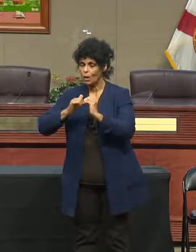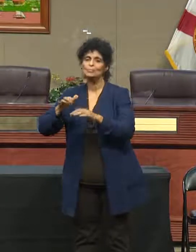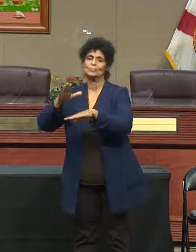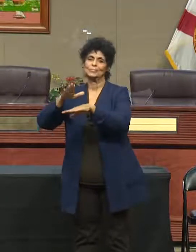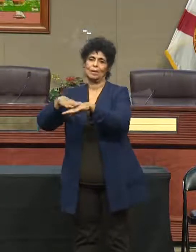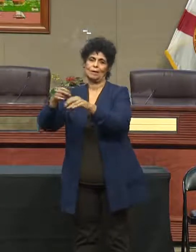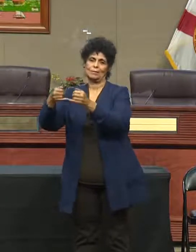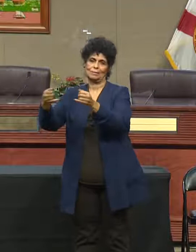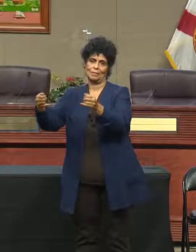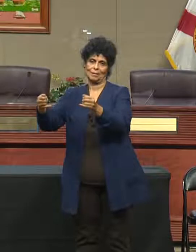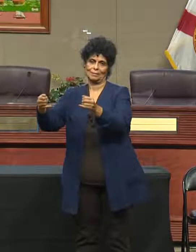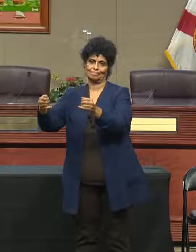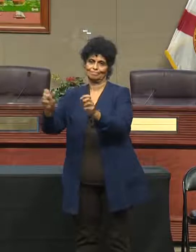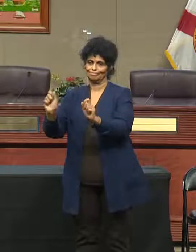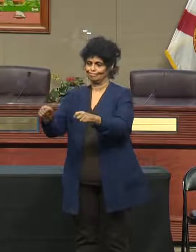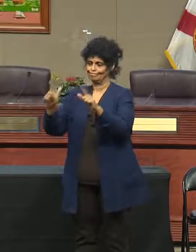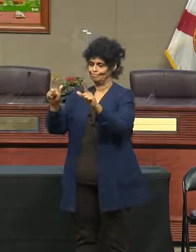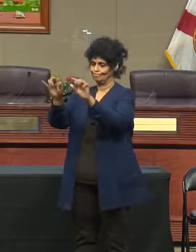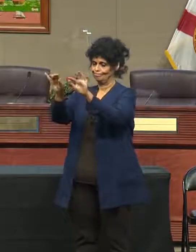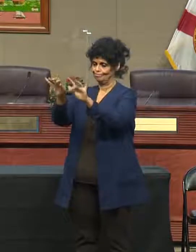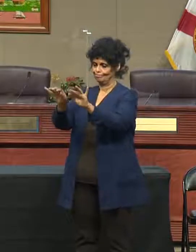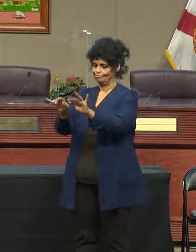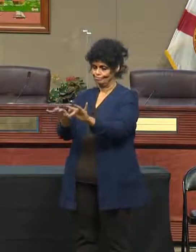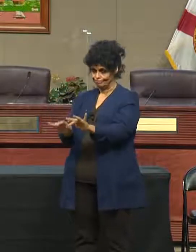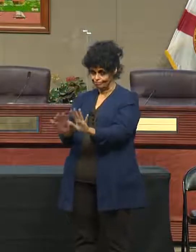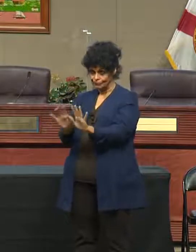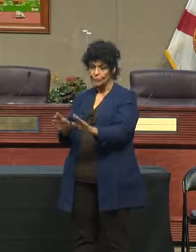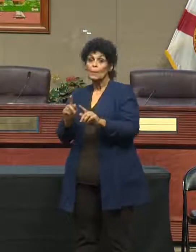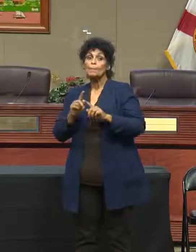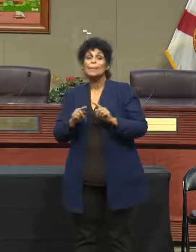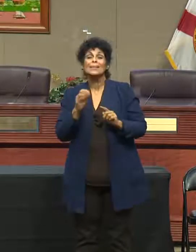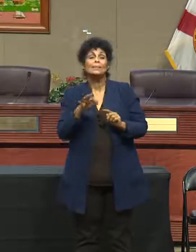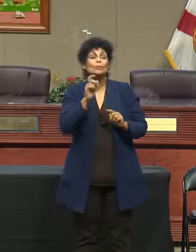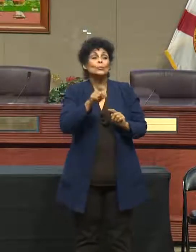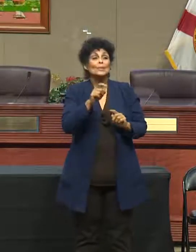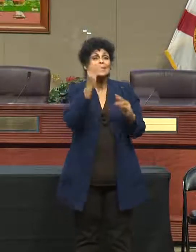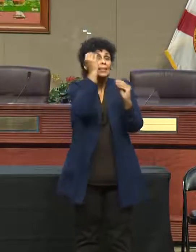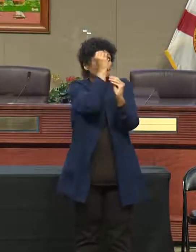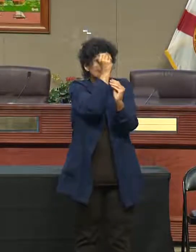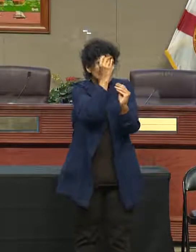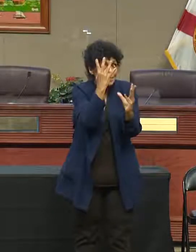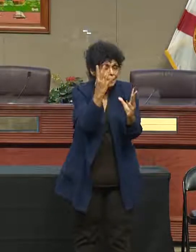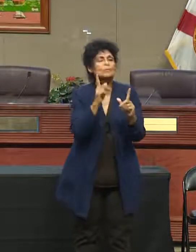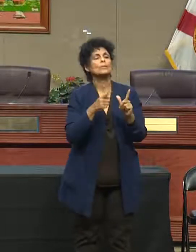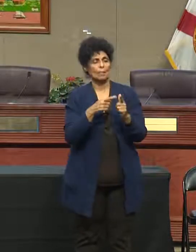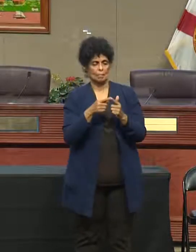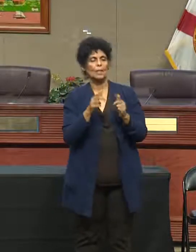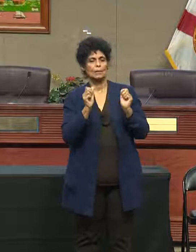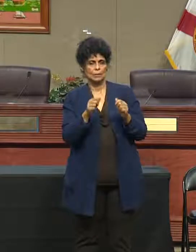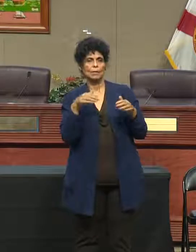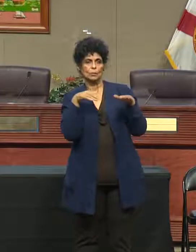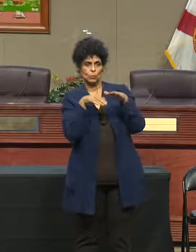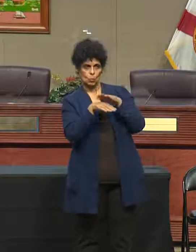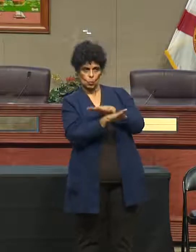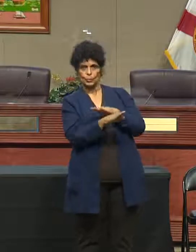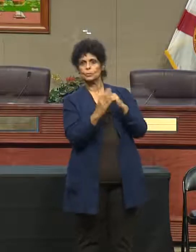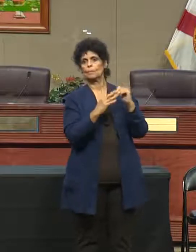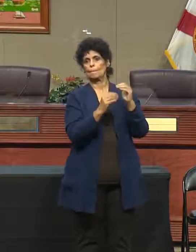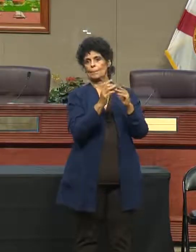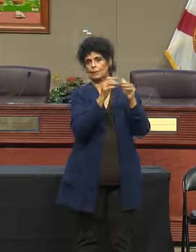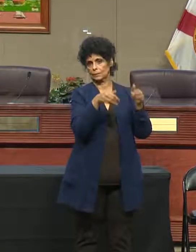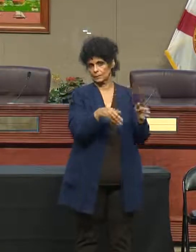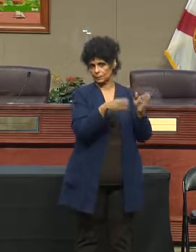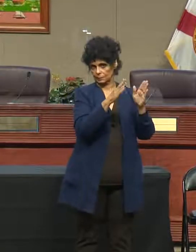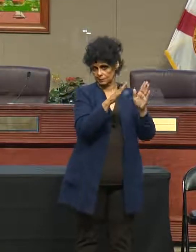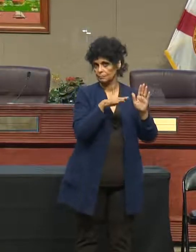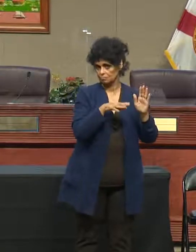into the offices in order to talk with a person if you're seeking information only. We will continue to conduct